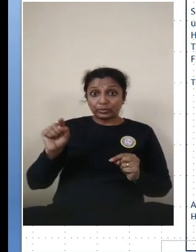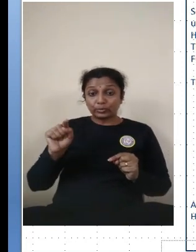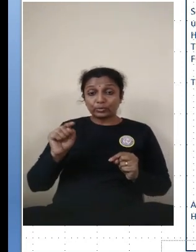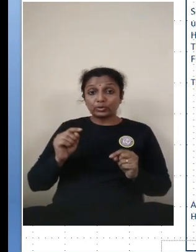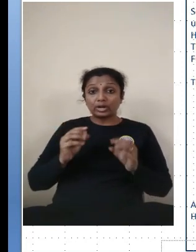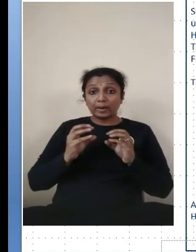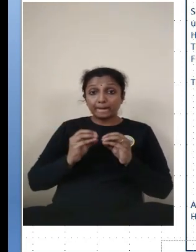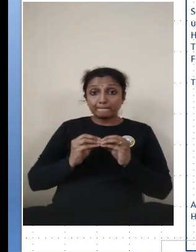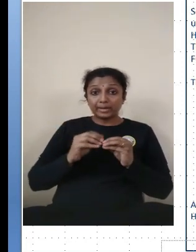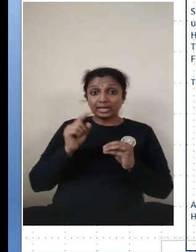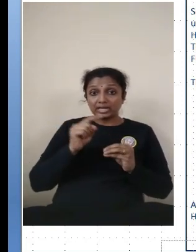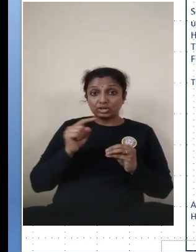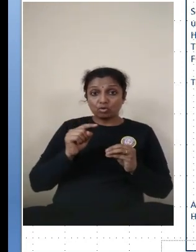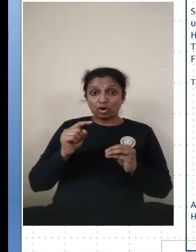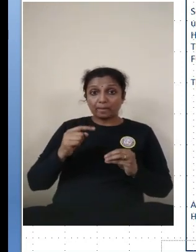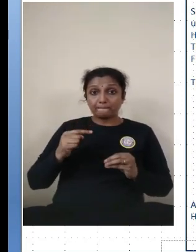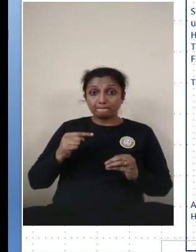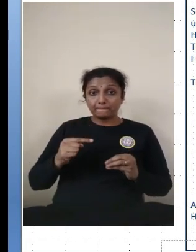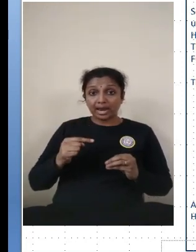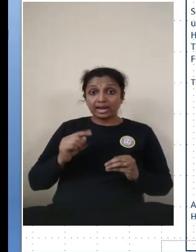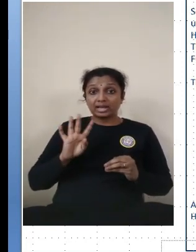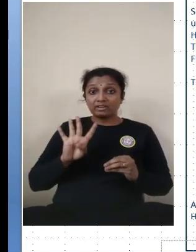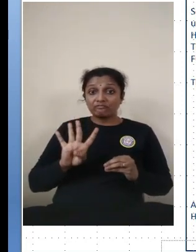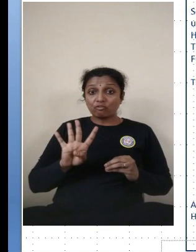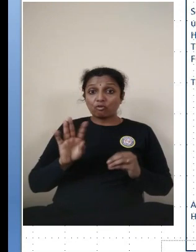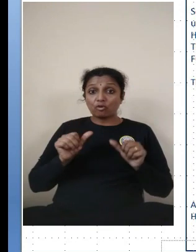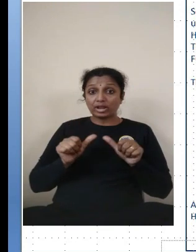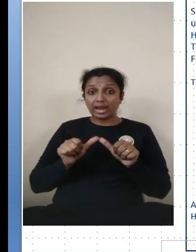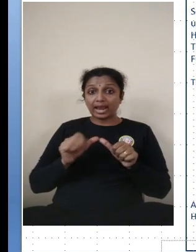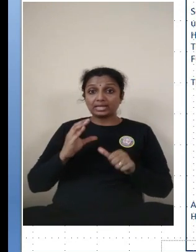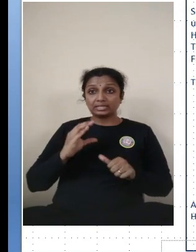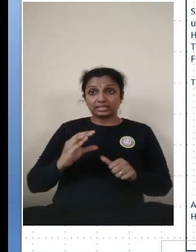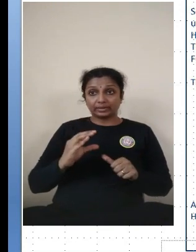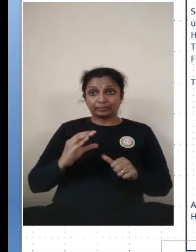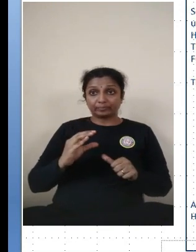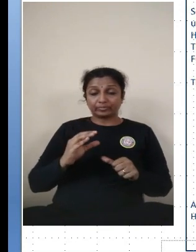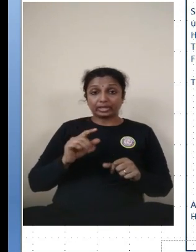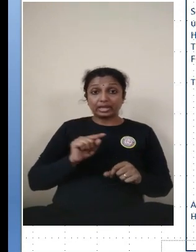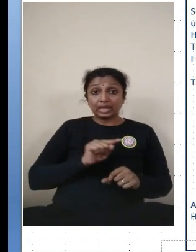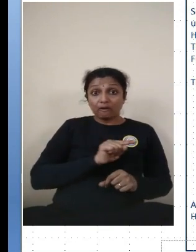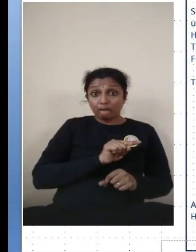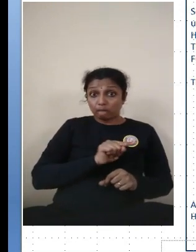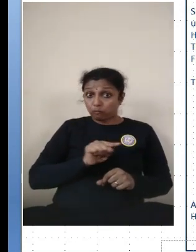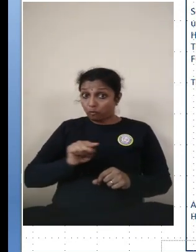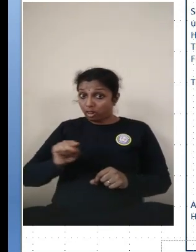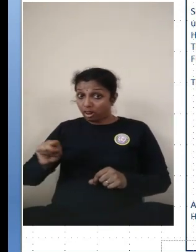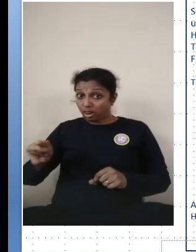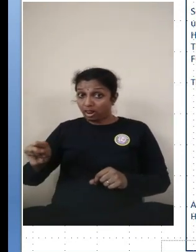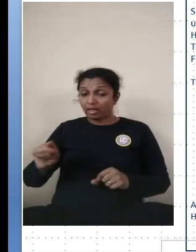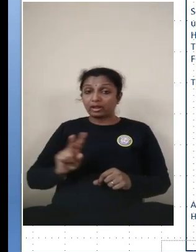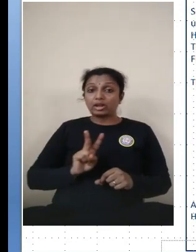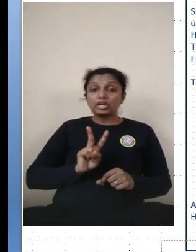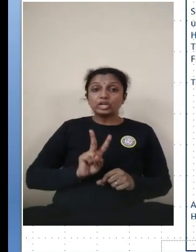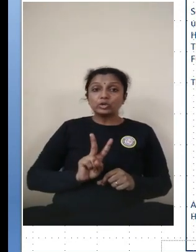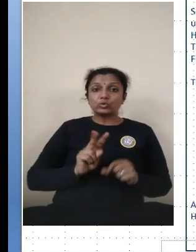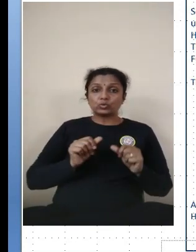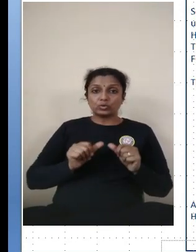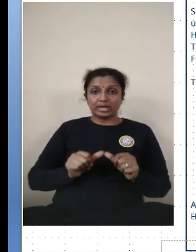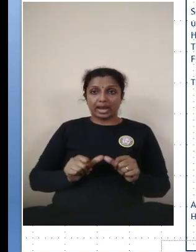b plus minus root of b squared minus 4ac. Remember, the whole